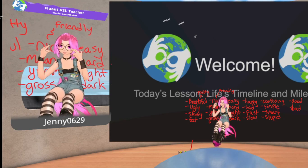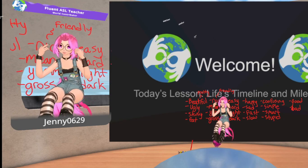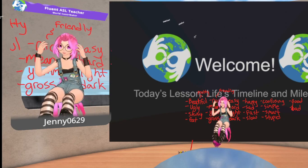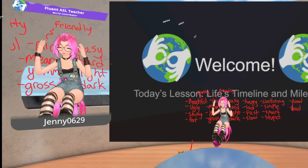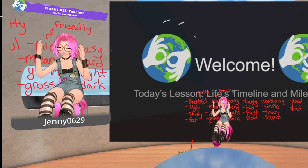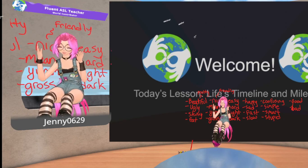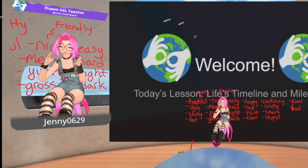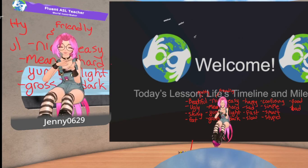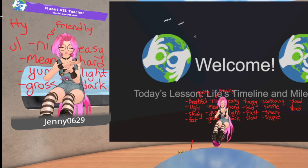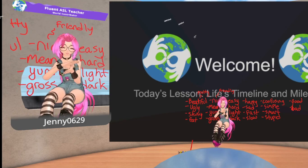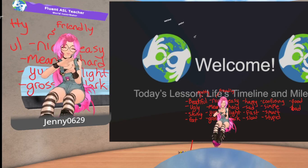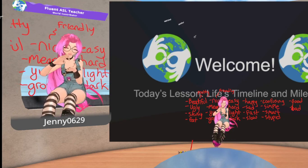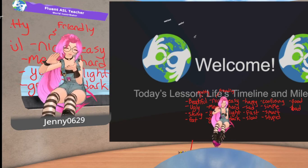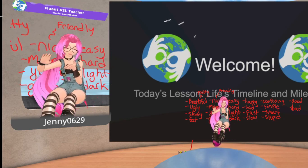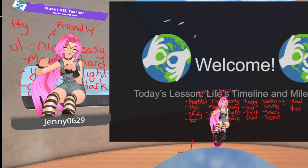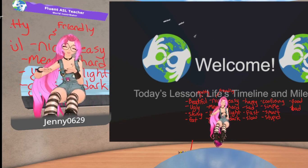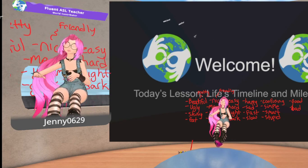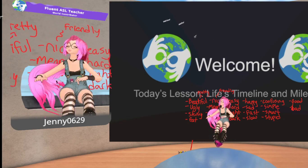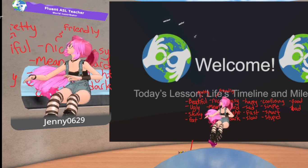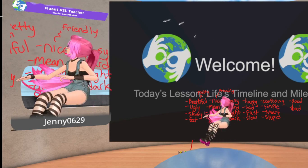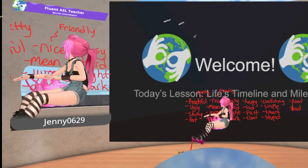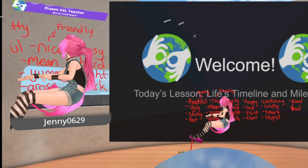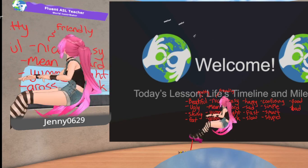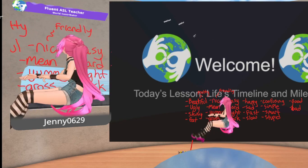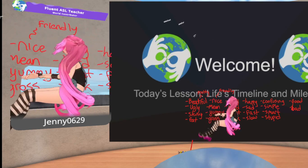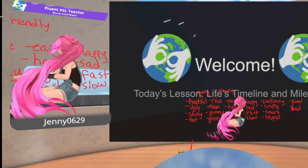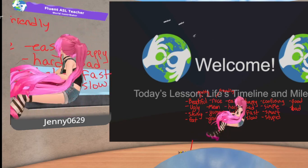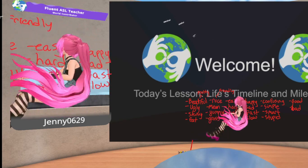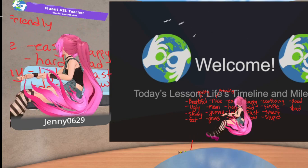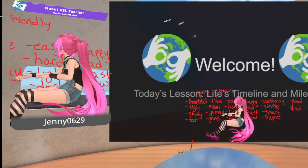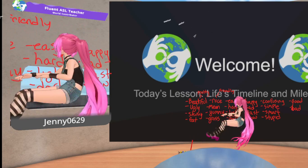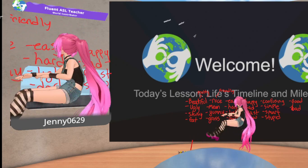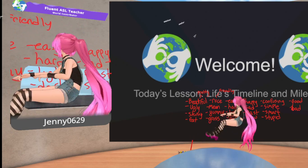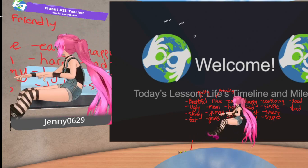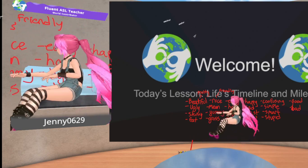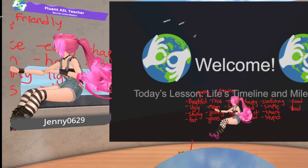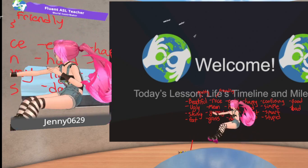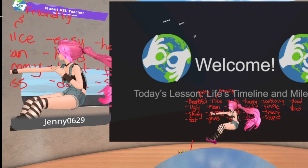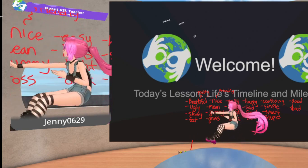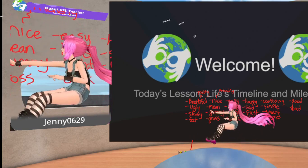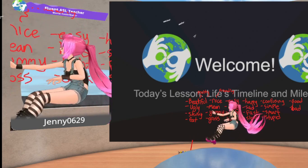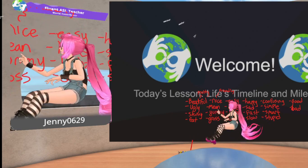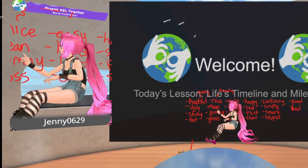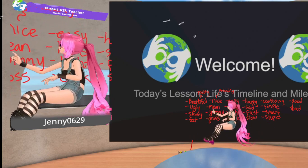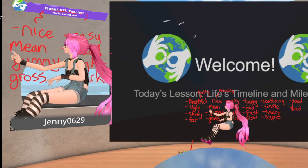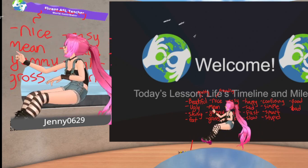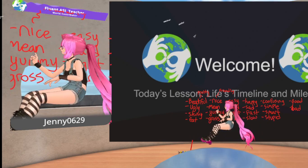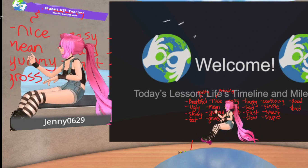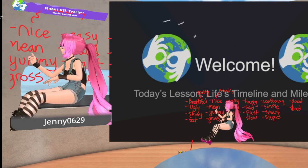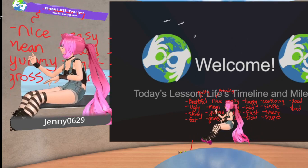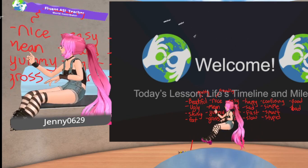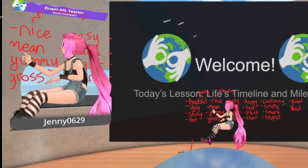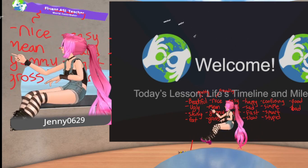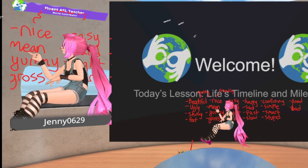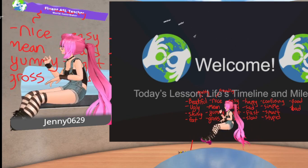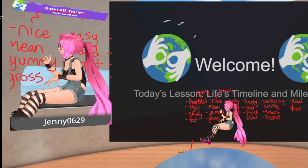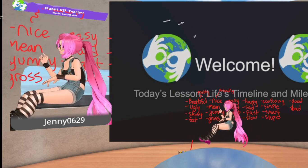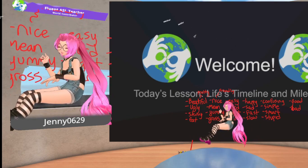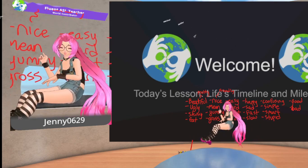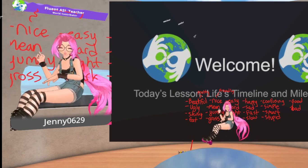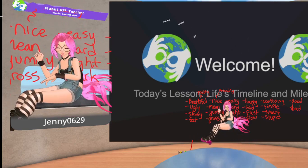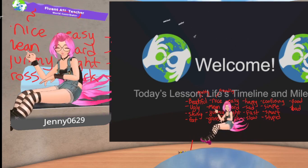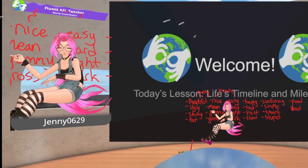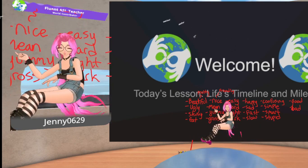Friendly, you're so friendly, you're so nice. And different than nice